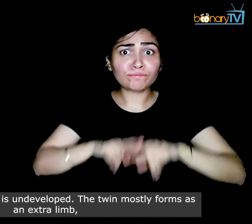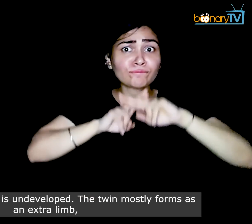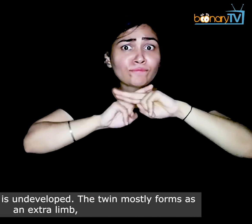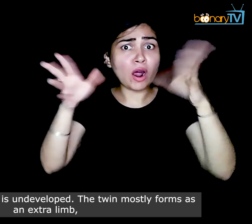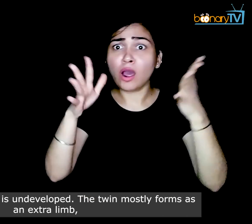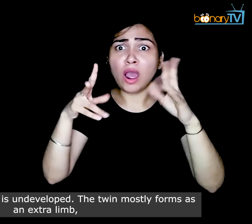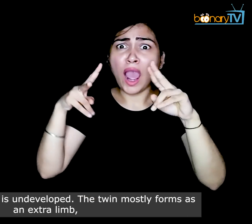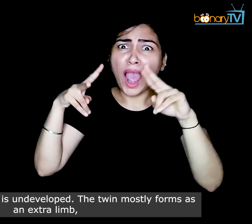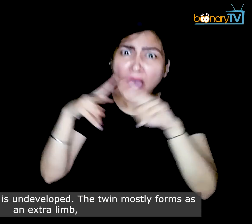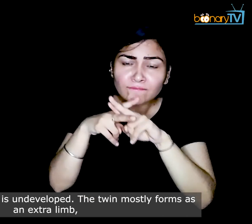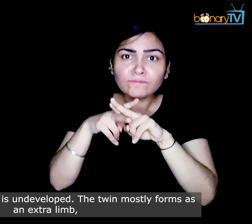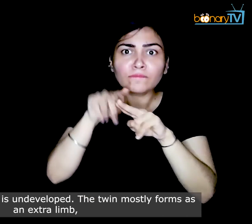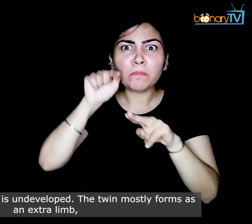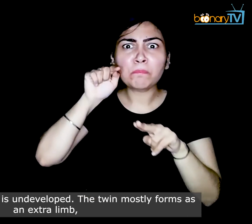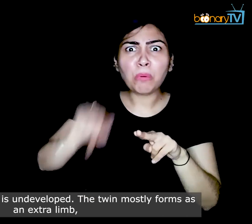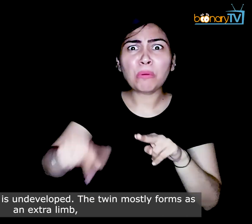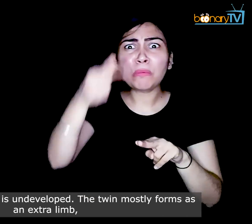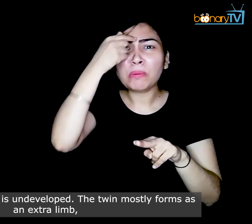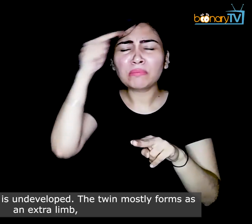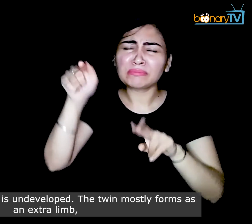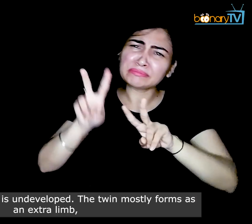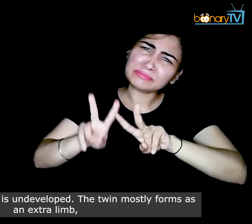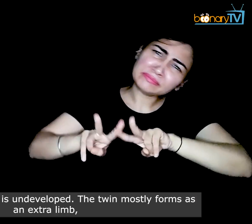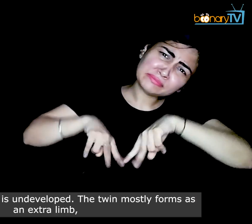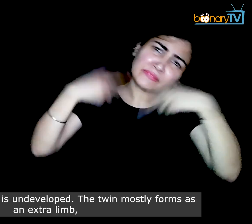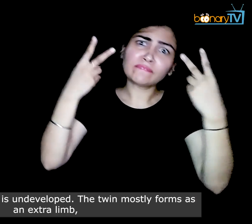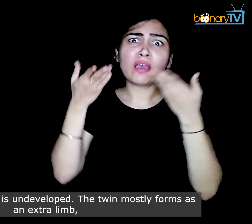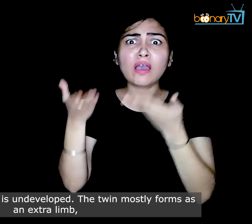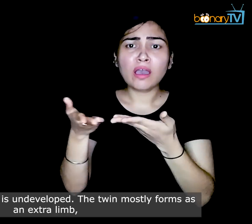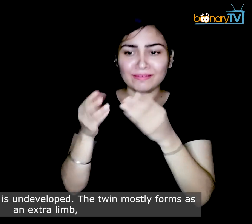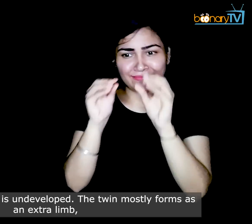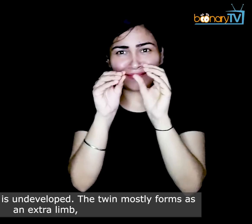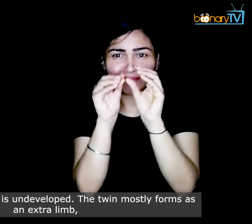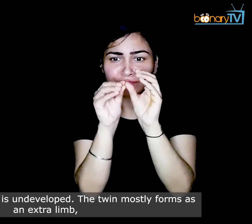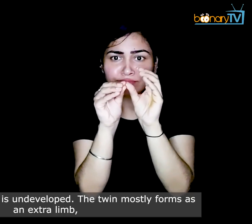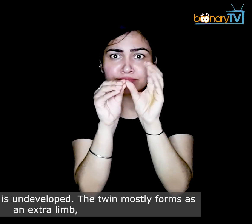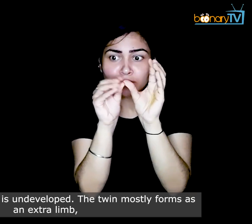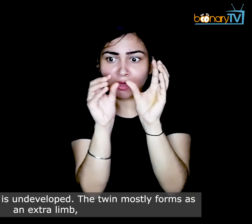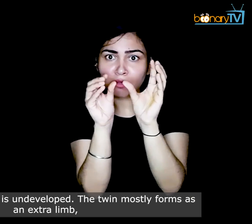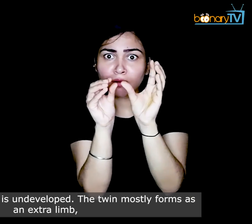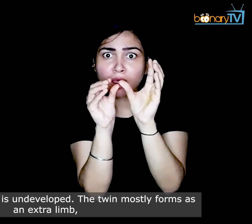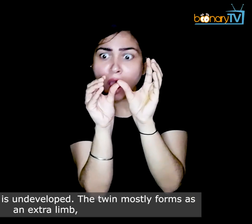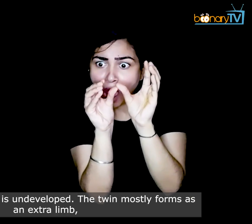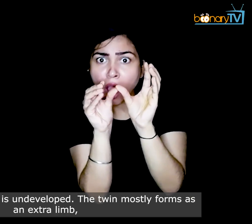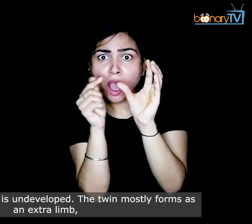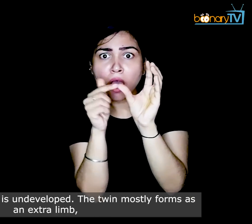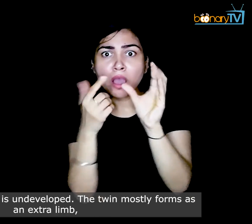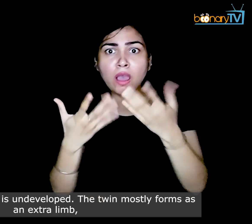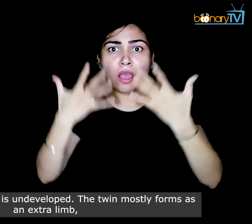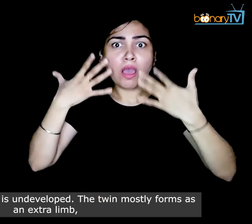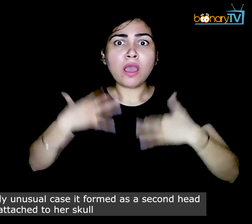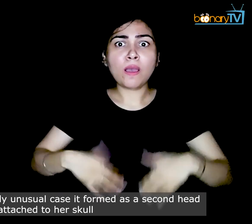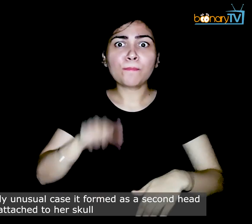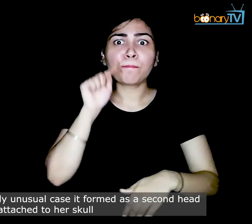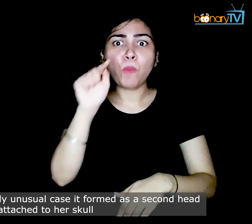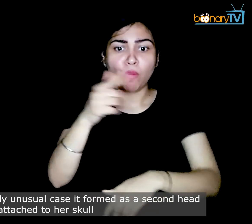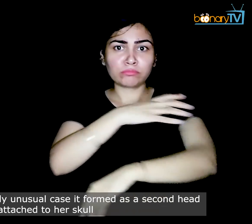is undeveloped. The twin mostly forms as an extra limb, but in